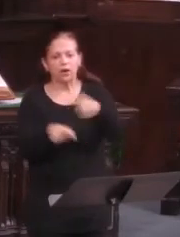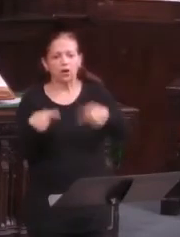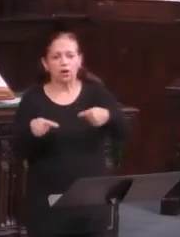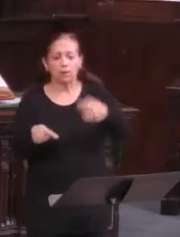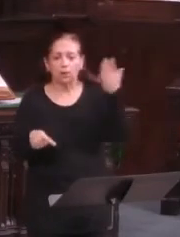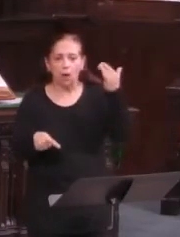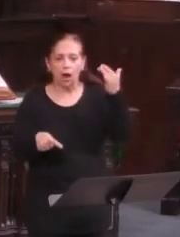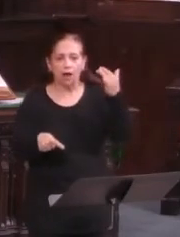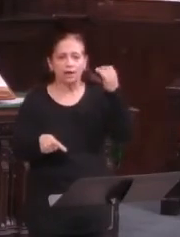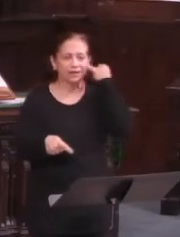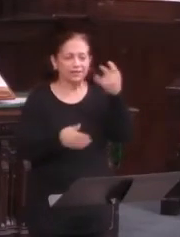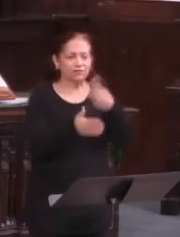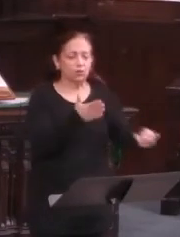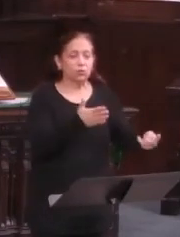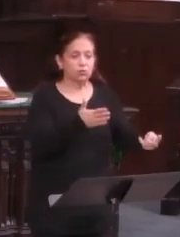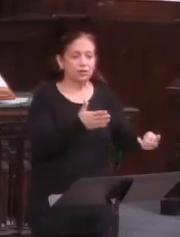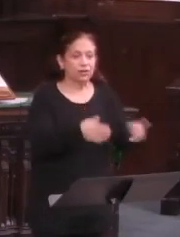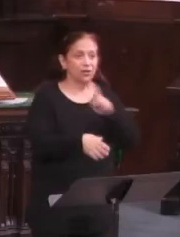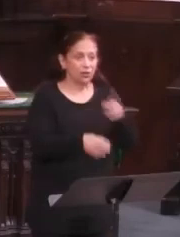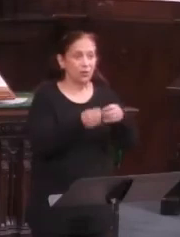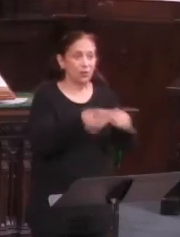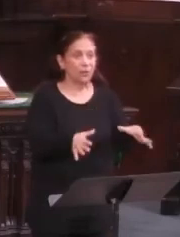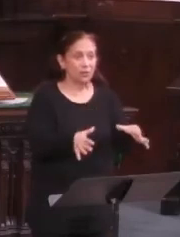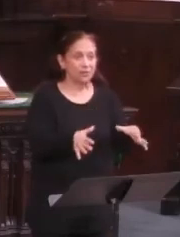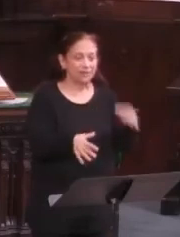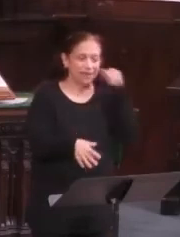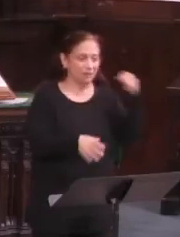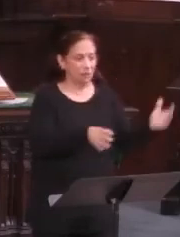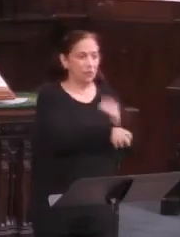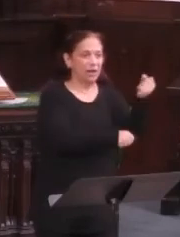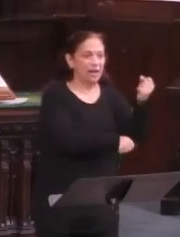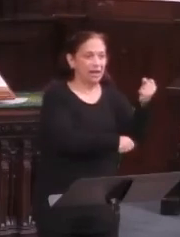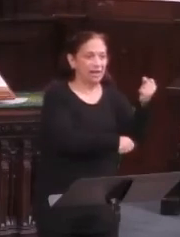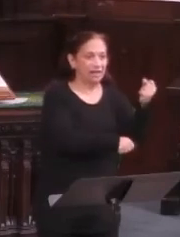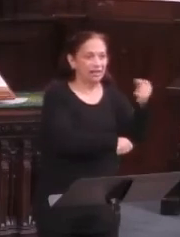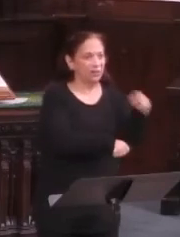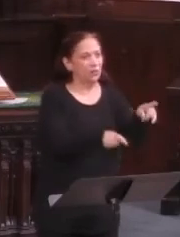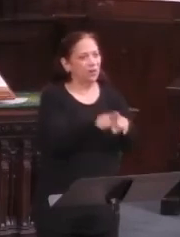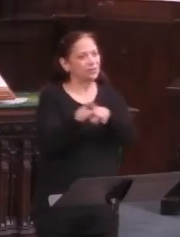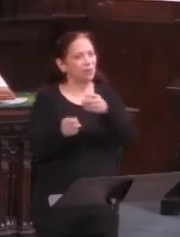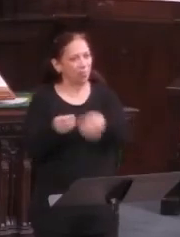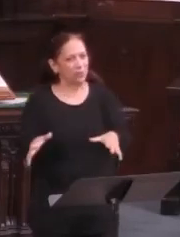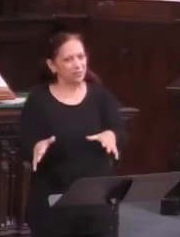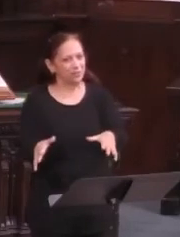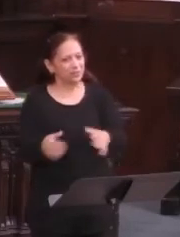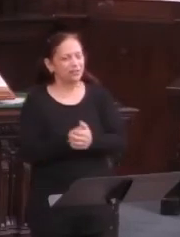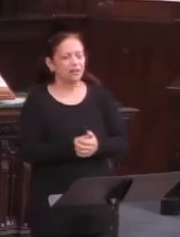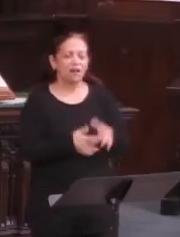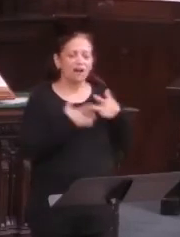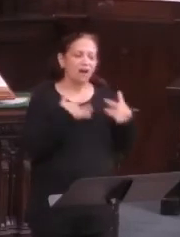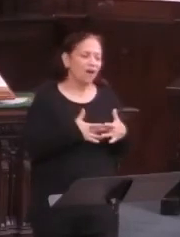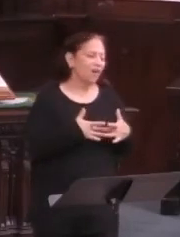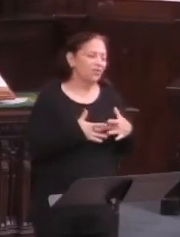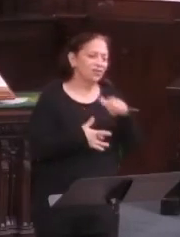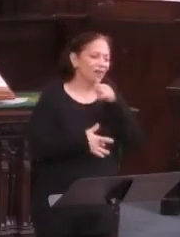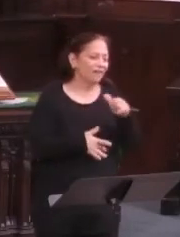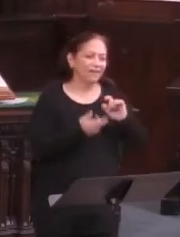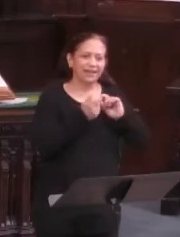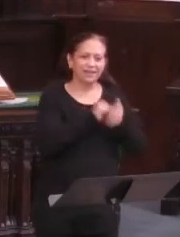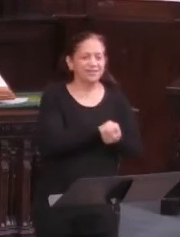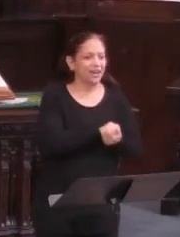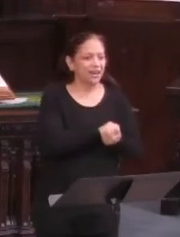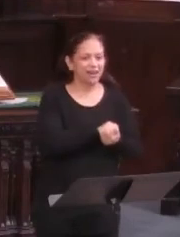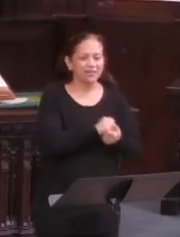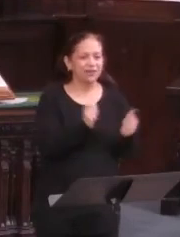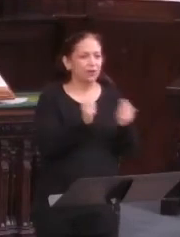because if you lose it, you lose it. And if you win it, you lose it. Hearts are not likely to be changed